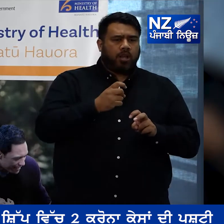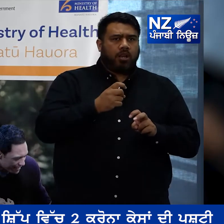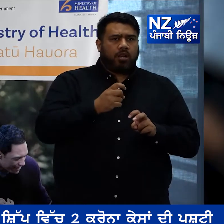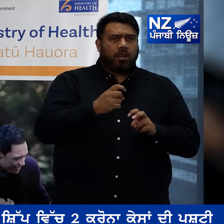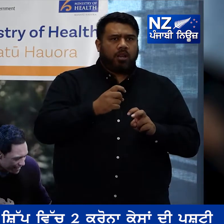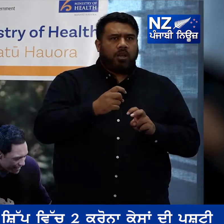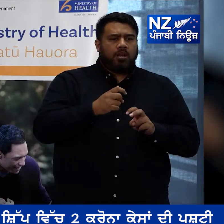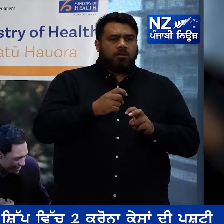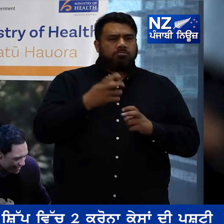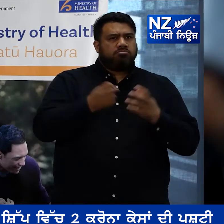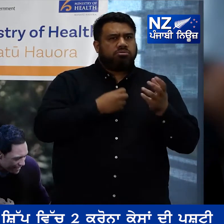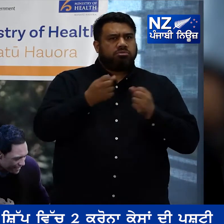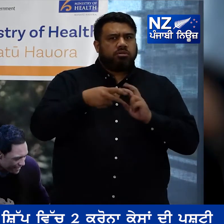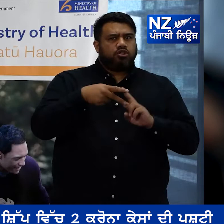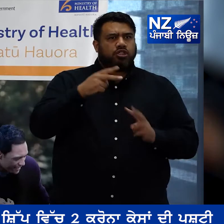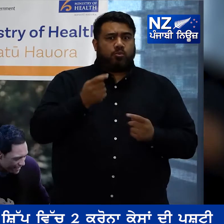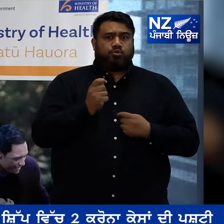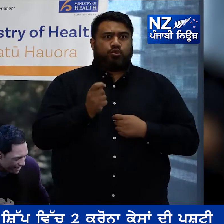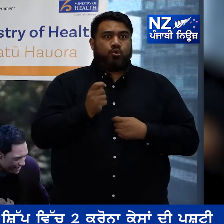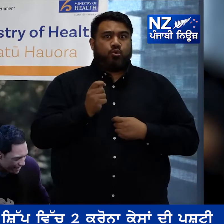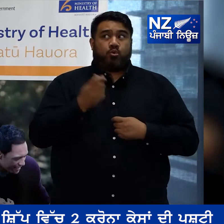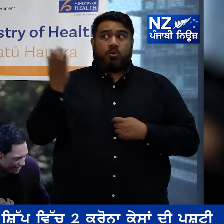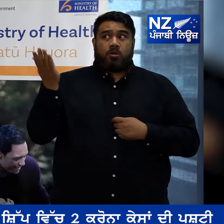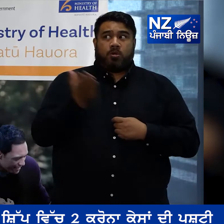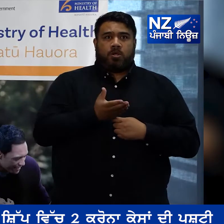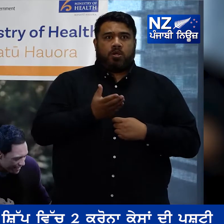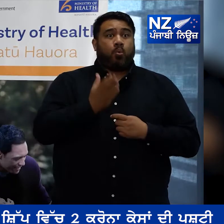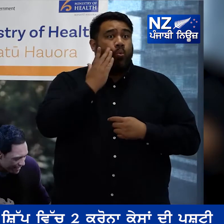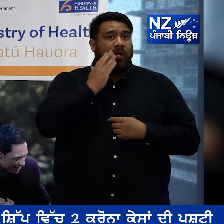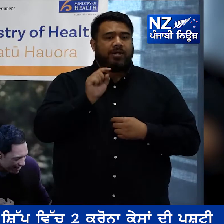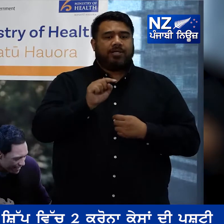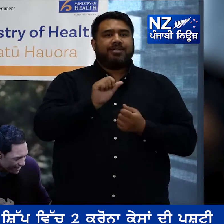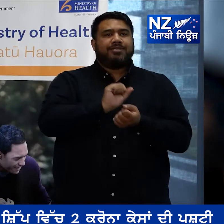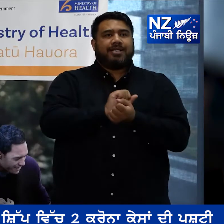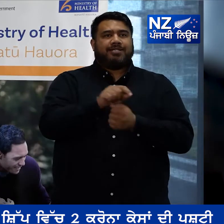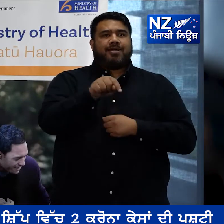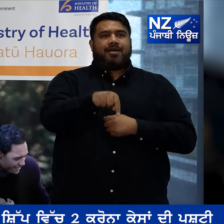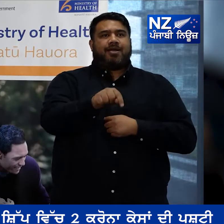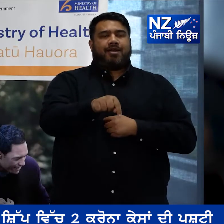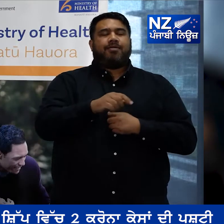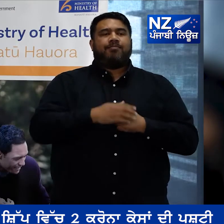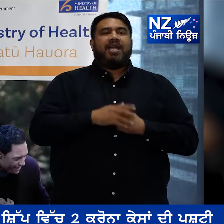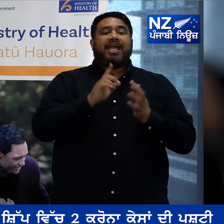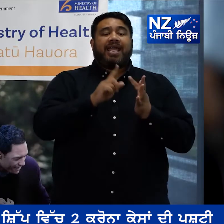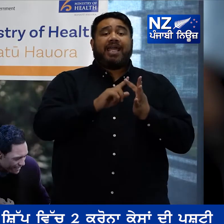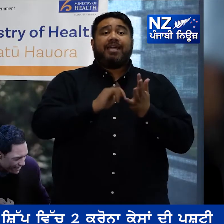positive, returned positive. We will have that back late on Saturday. It's been done at ESR.